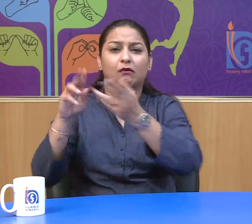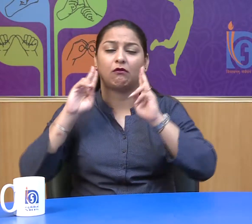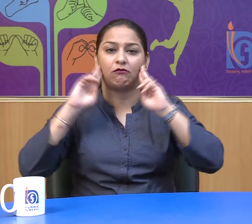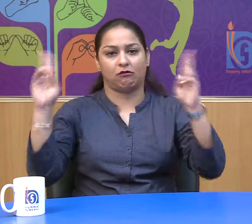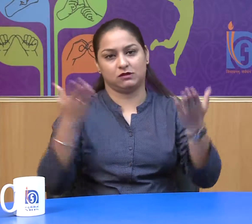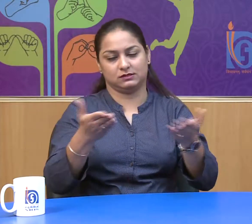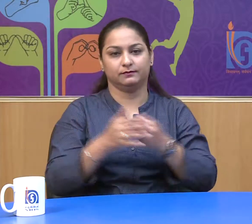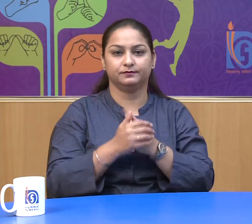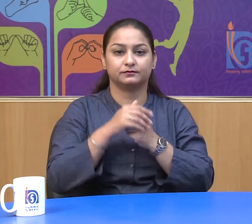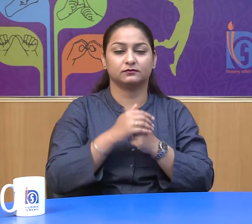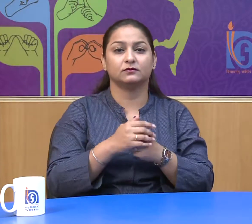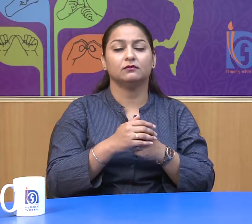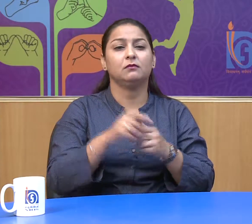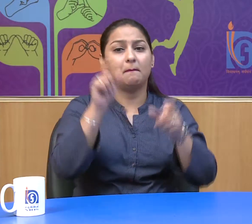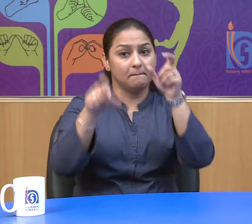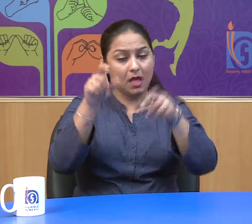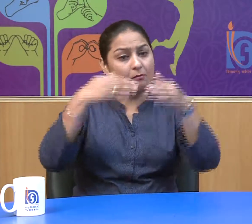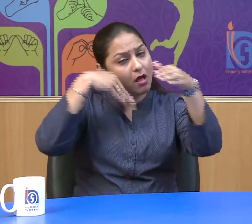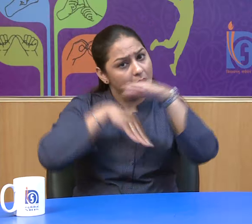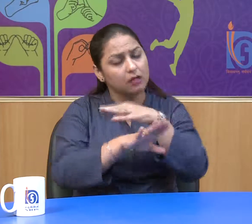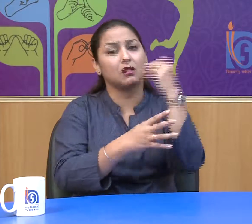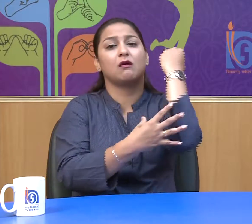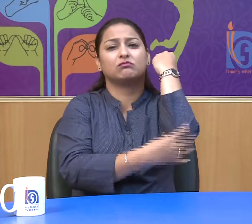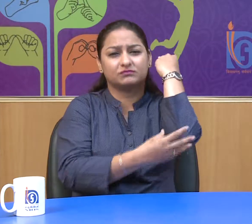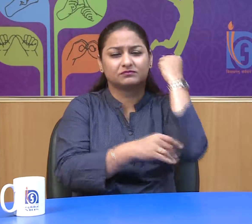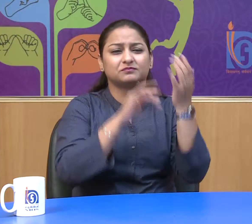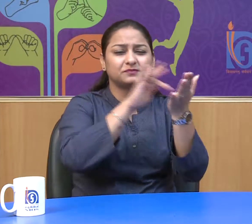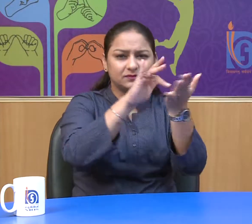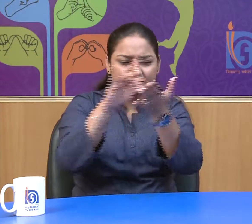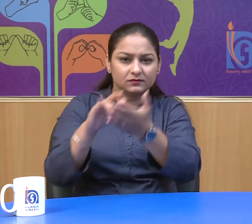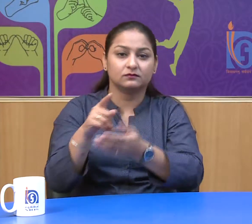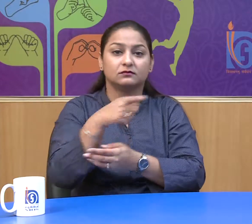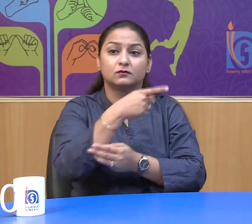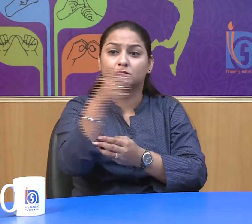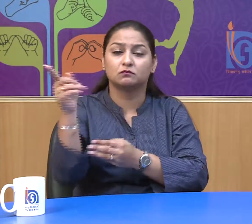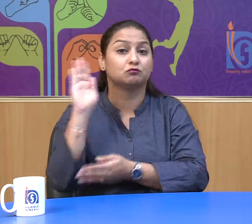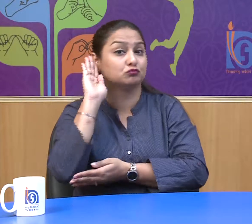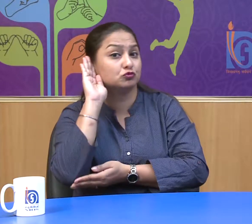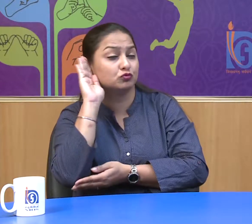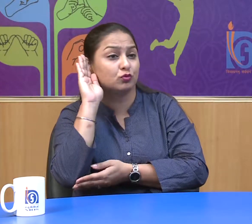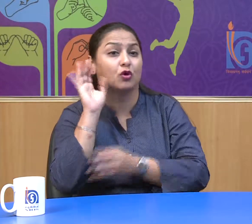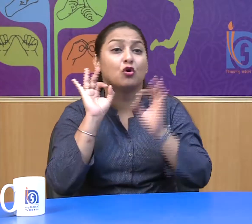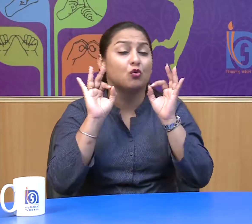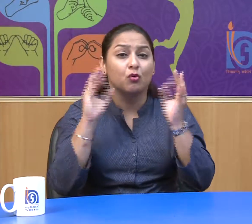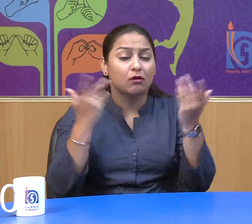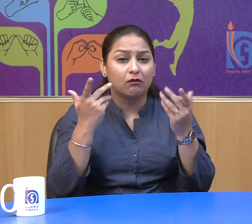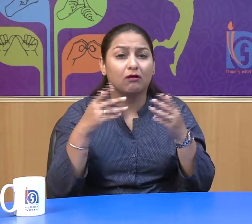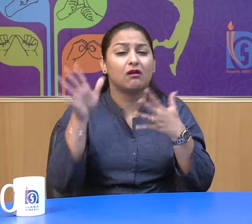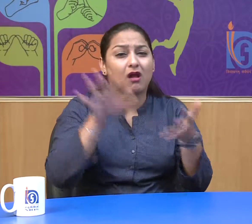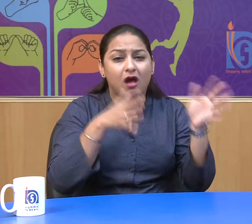the villages also flocked to listen to them. The Sufis and Bhakti